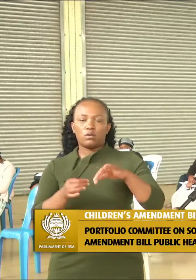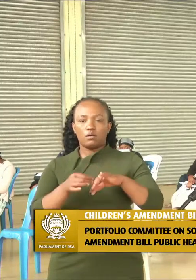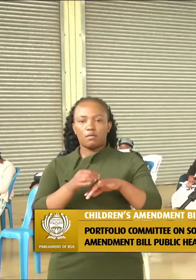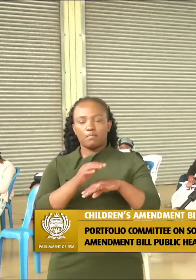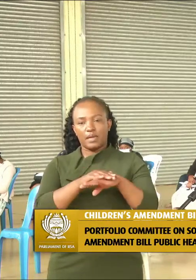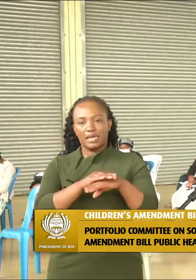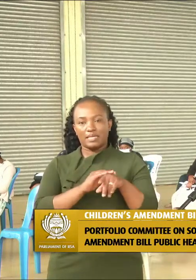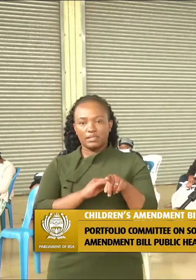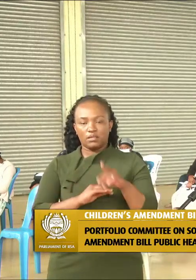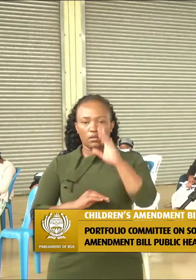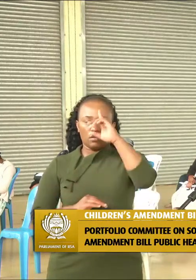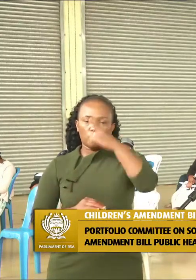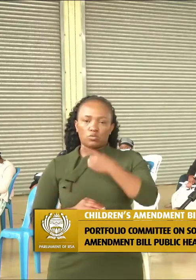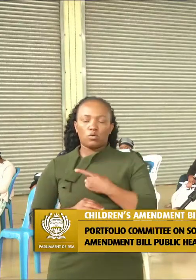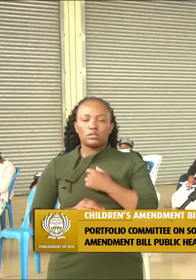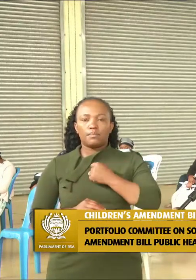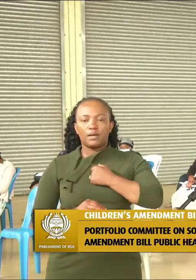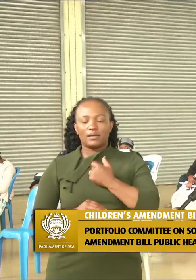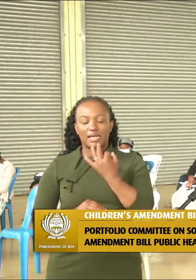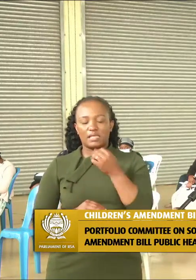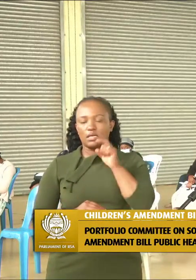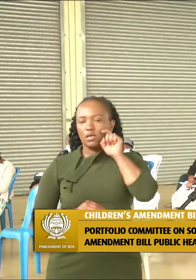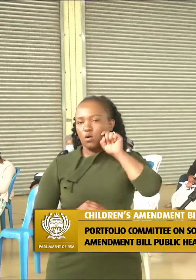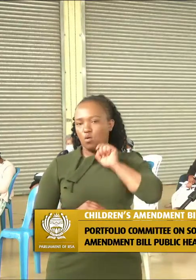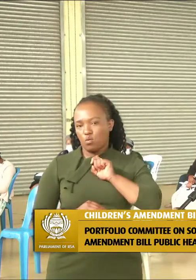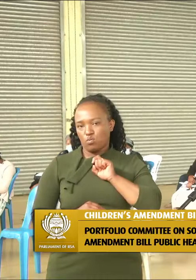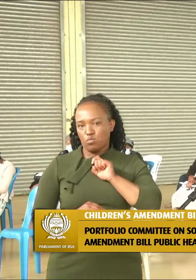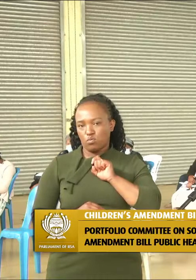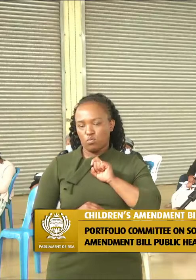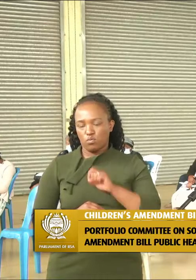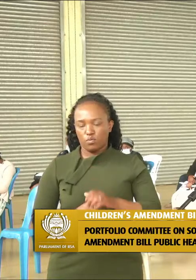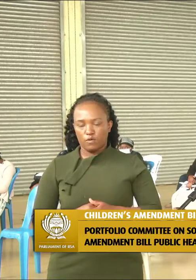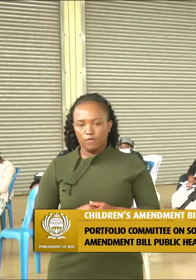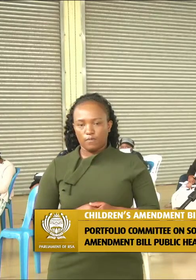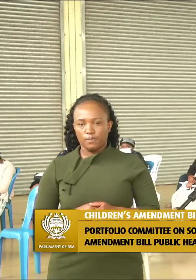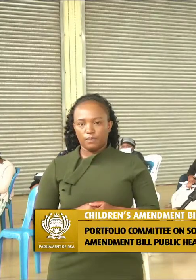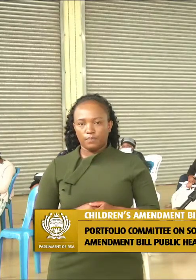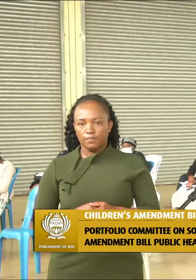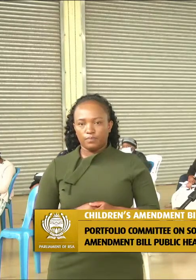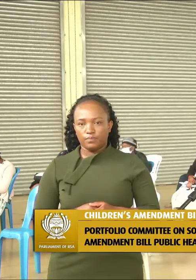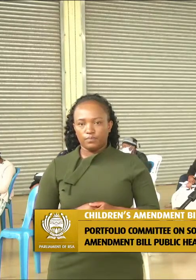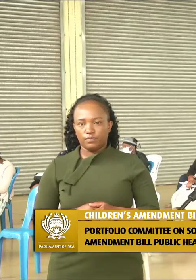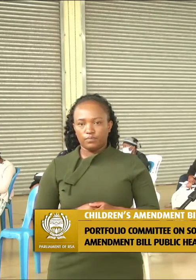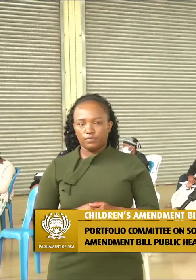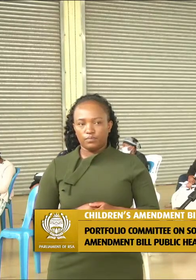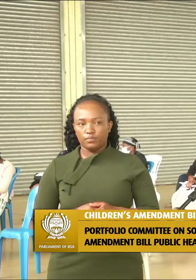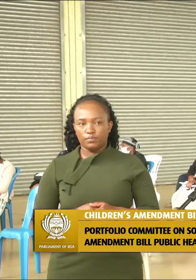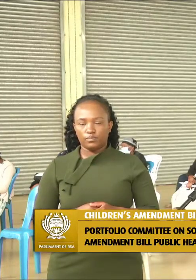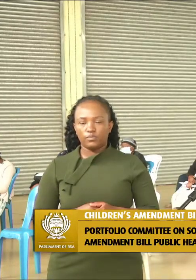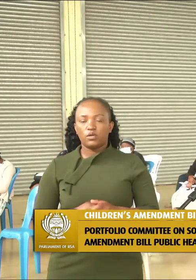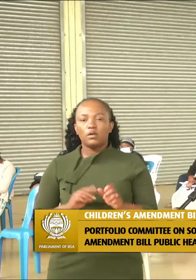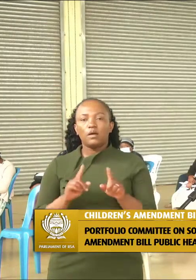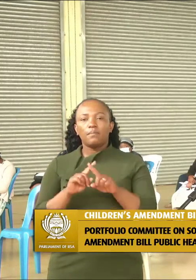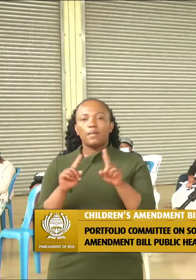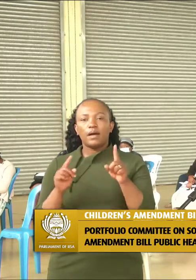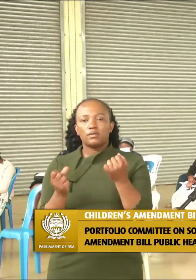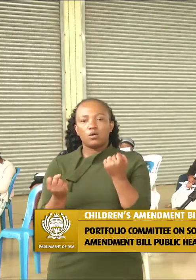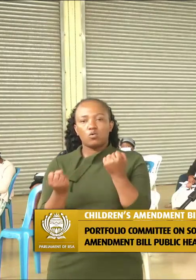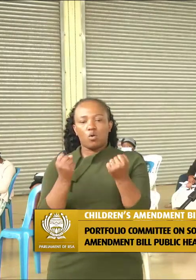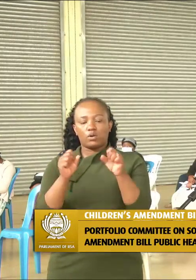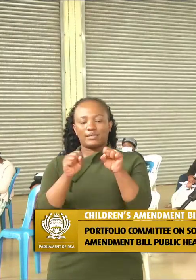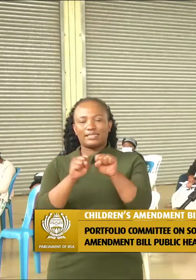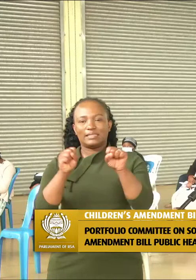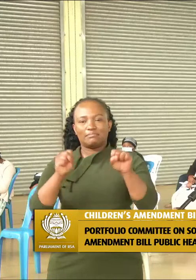years old. Emshadweni wesibili ke nginendodakazi eneminyaka emithathu. But our judicial system doesn't allow